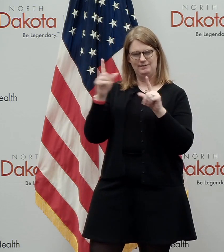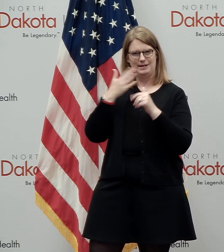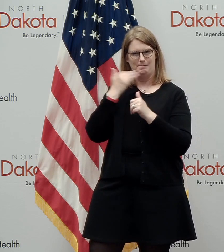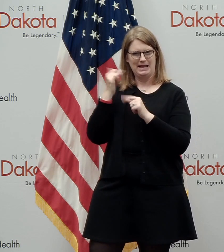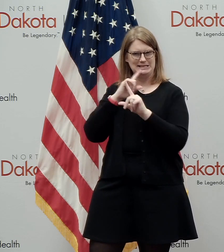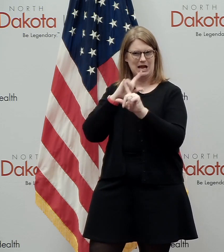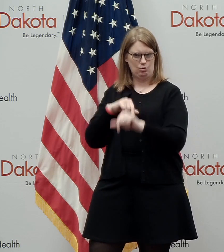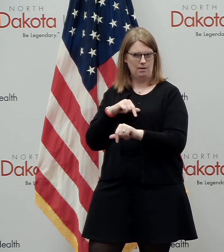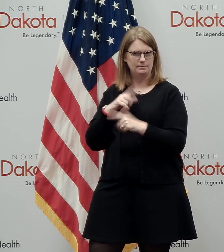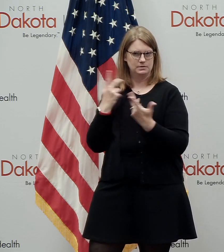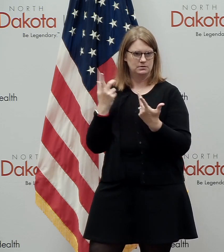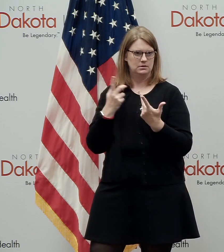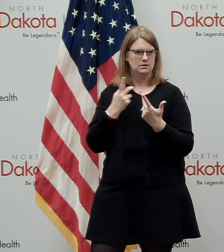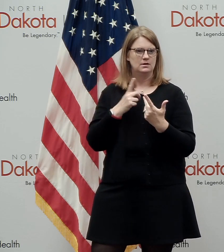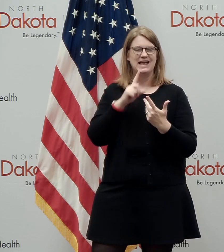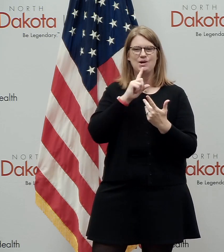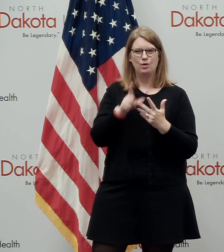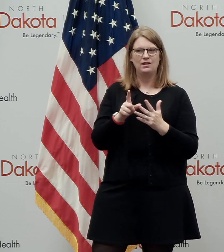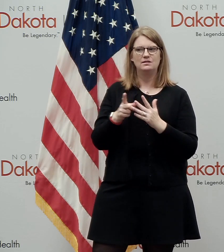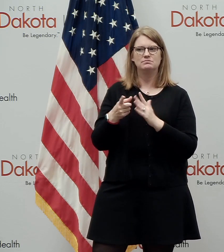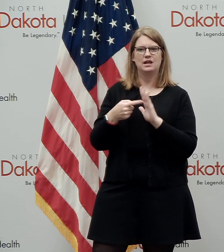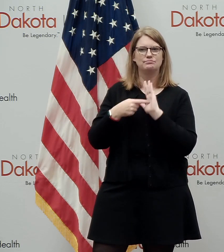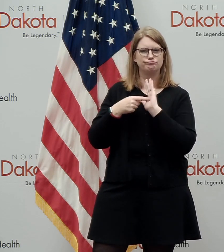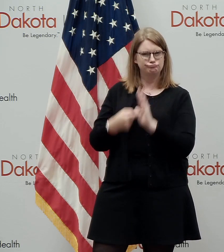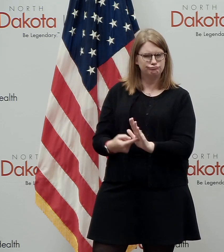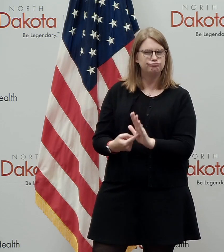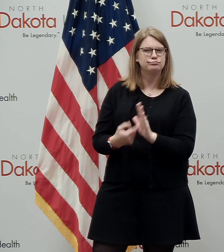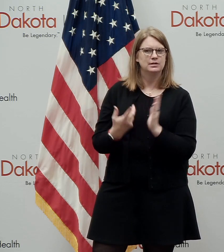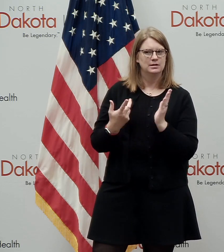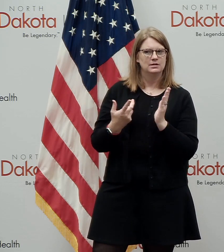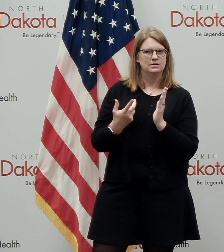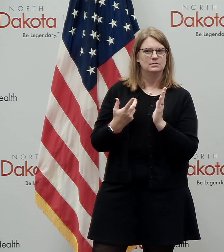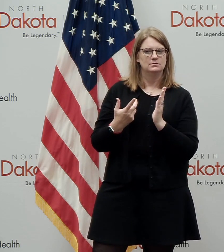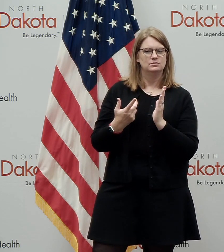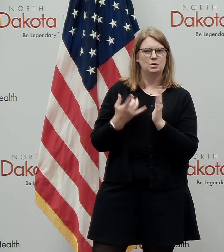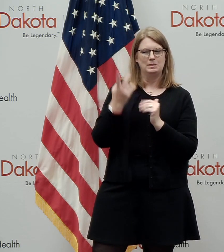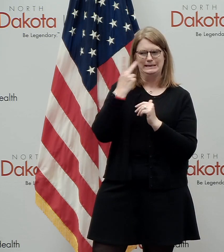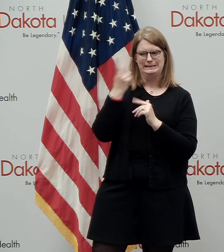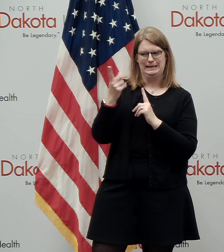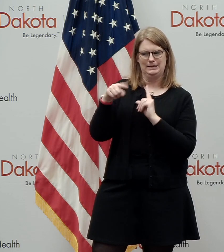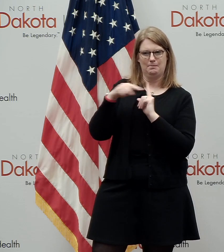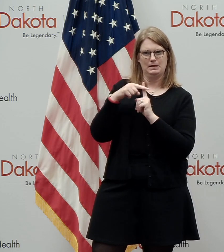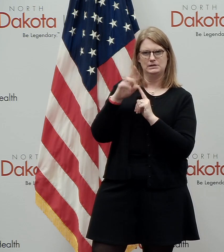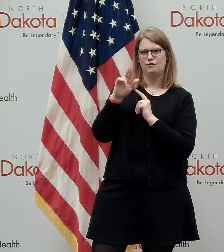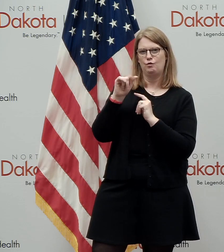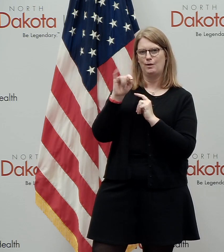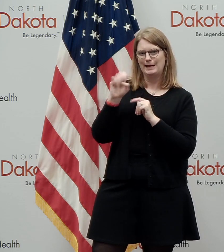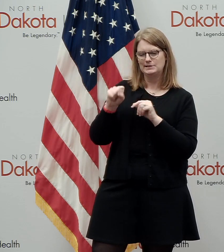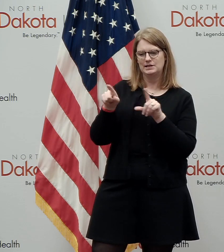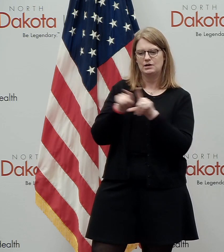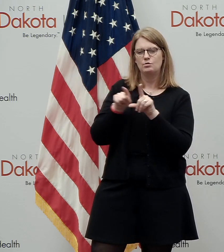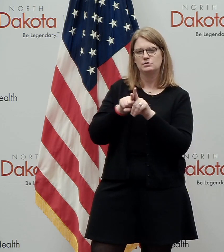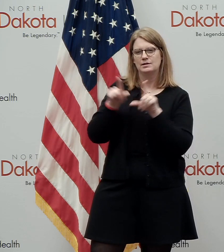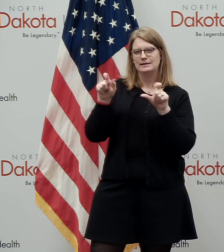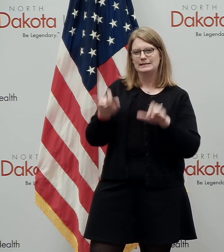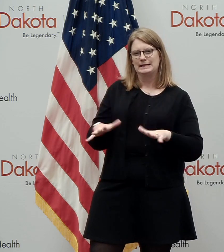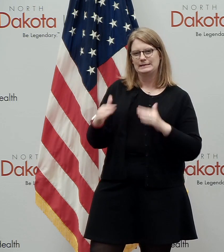being transparent about, very transparent about where we see the positivity rates and the testing levels and